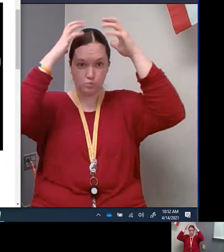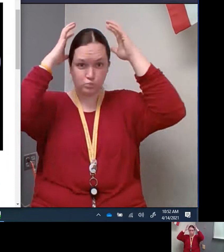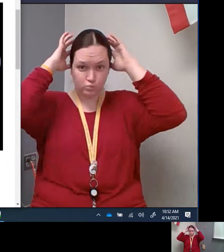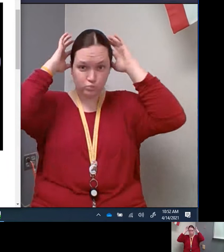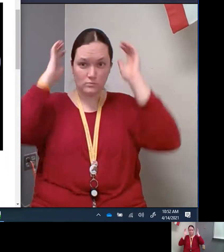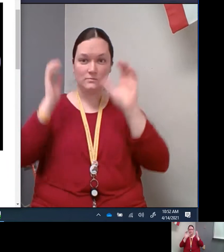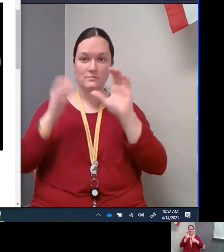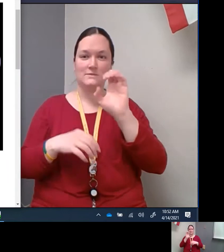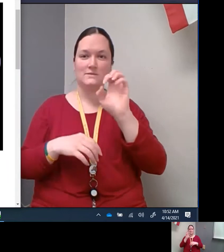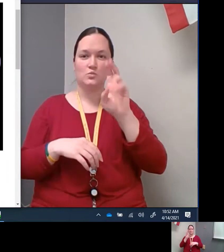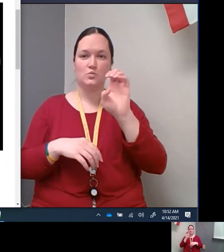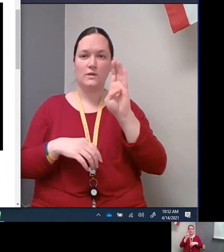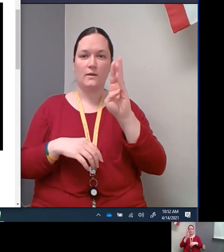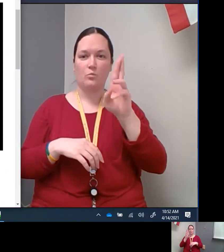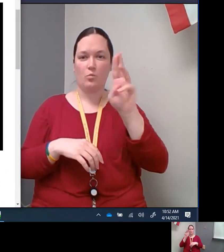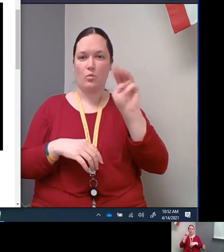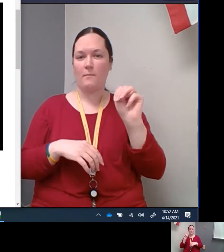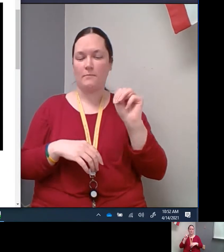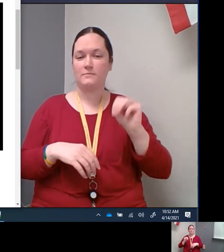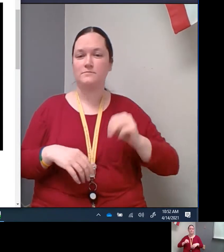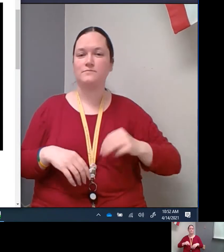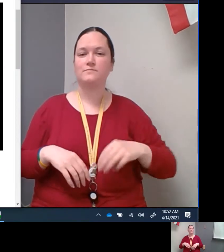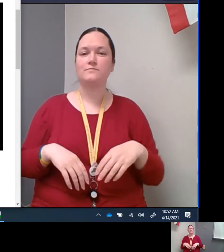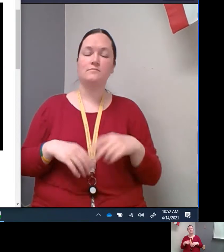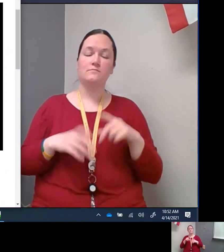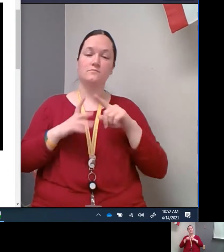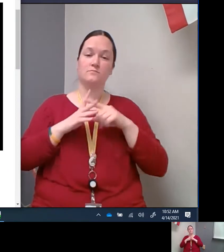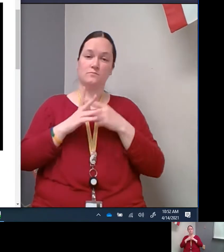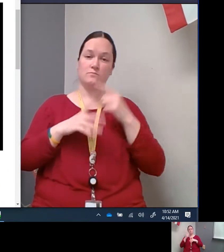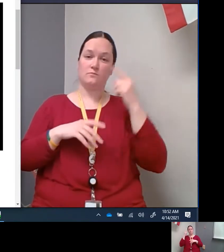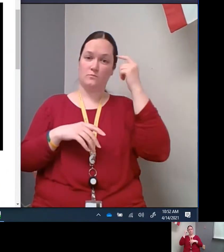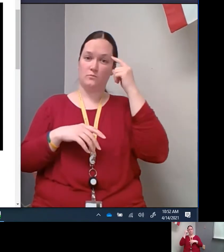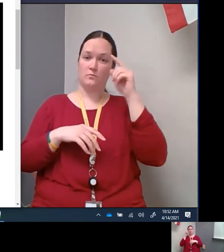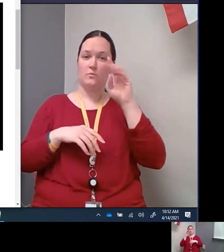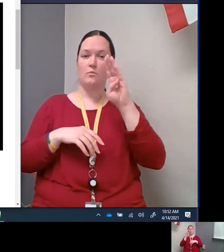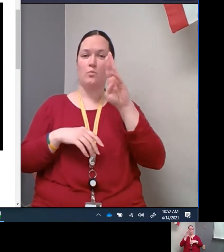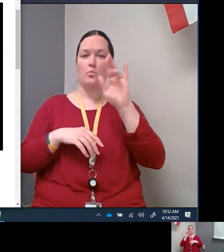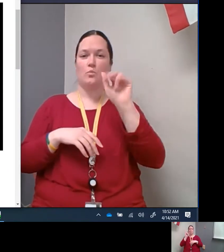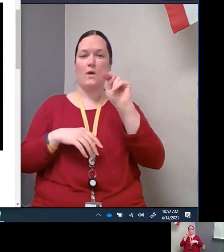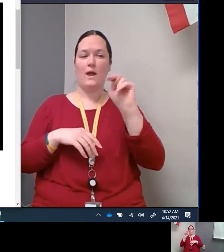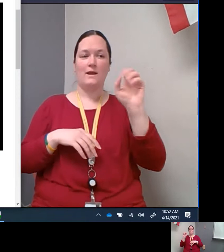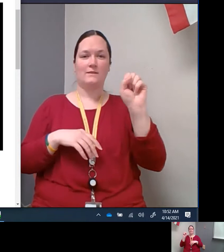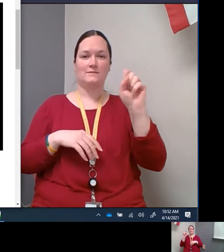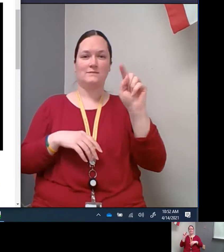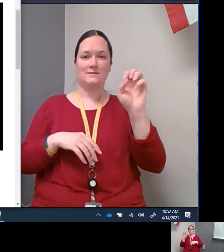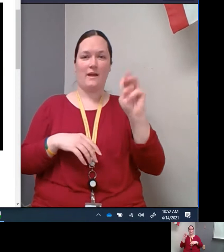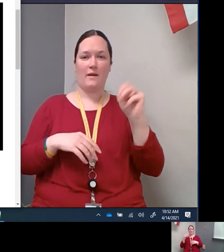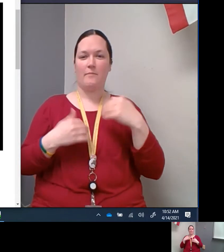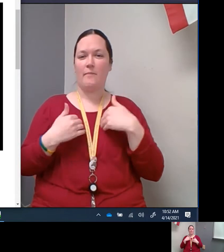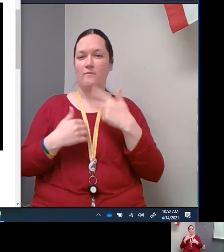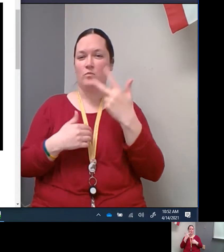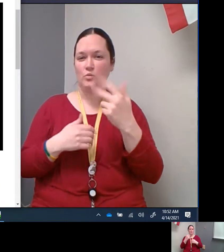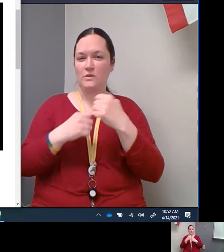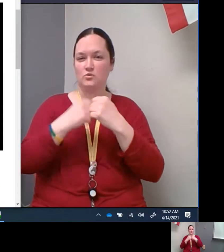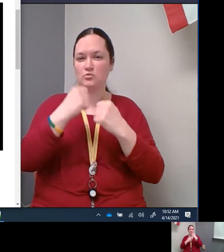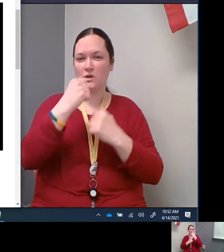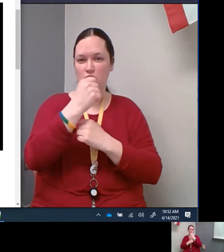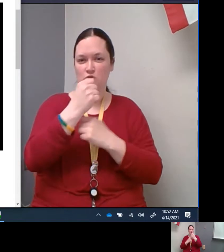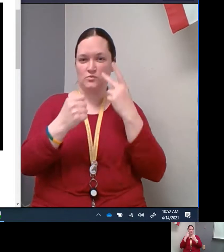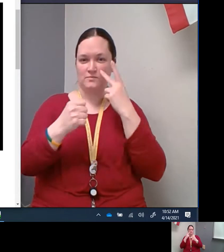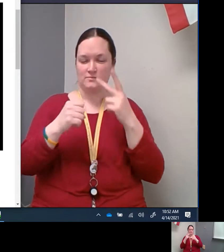upper portion of the brain. And so let's begin with the brain stem. The brain stem is broken down into three individual structures. So if we start